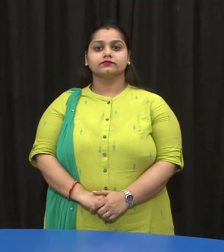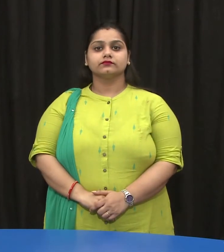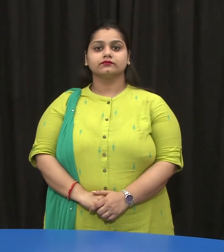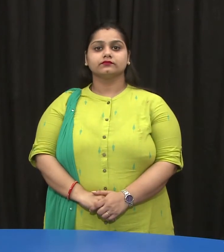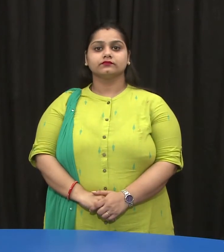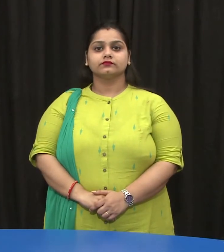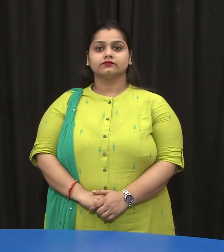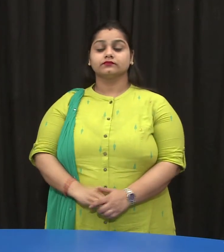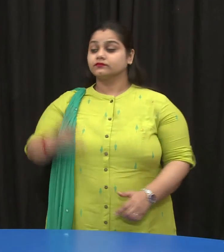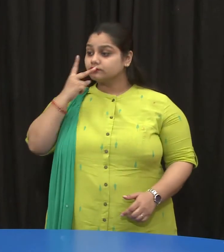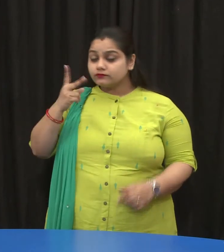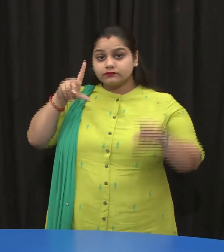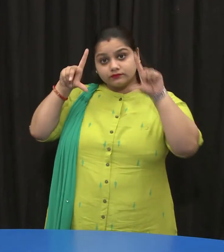Look at this picture.